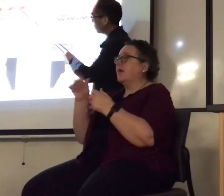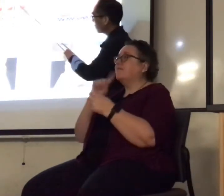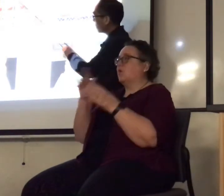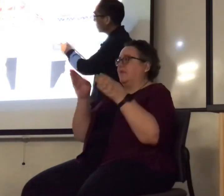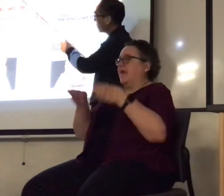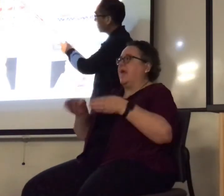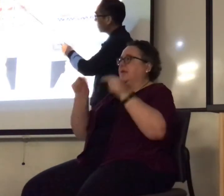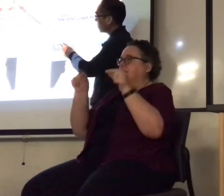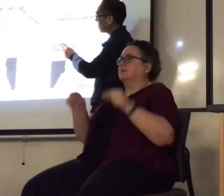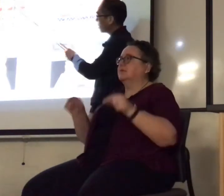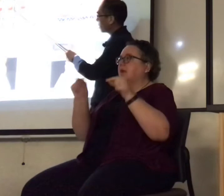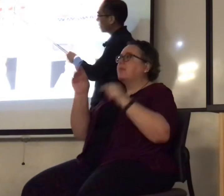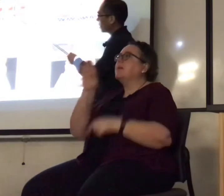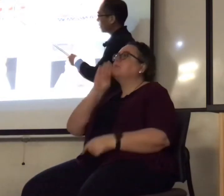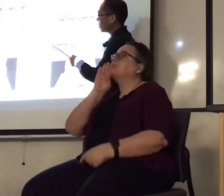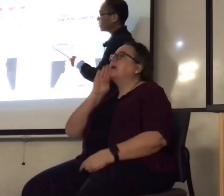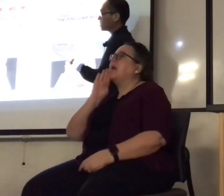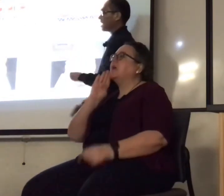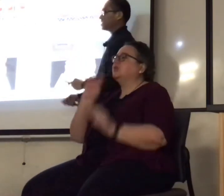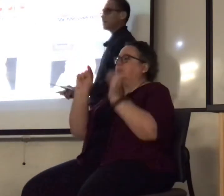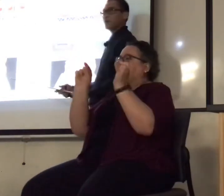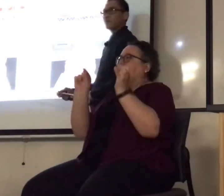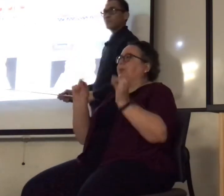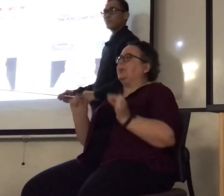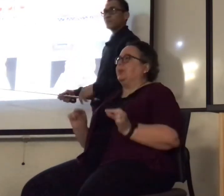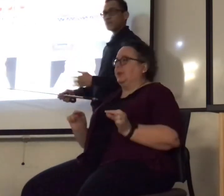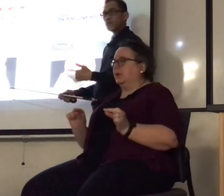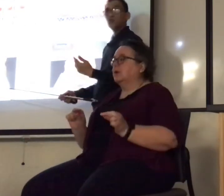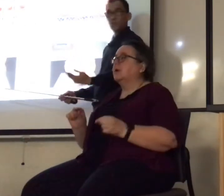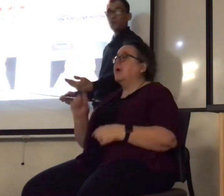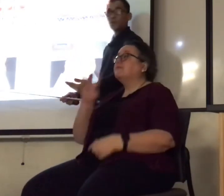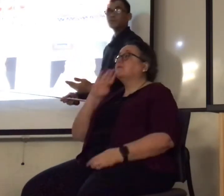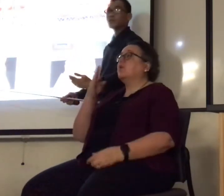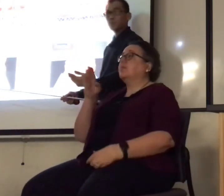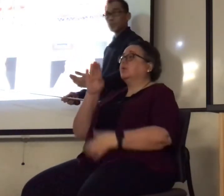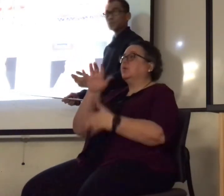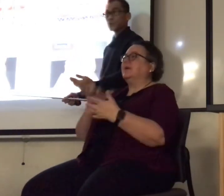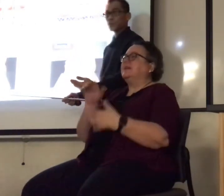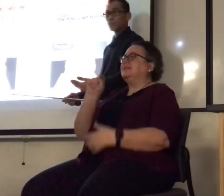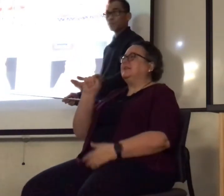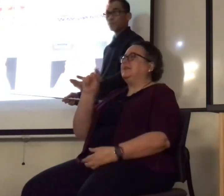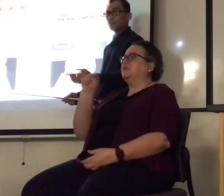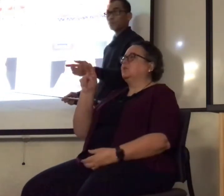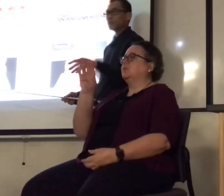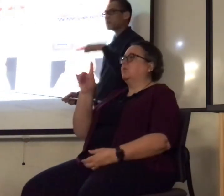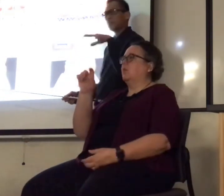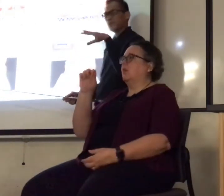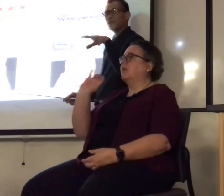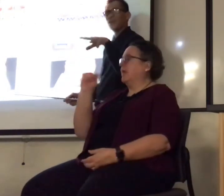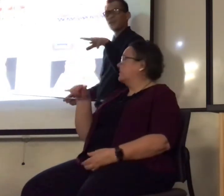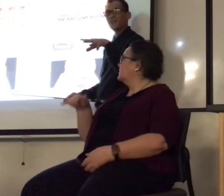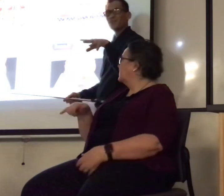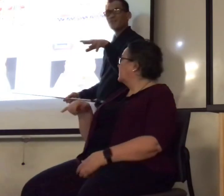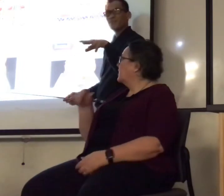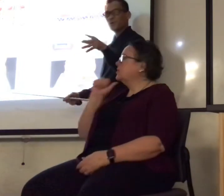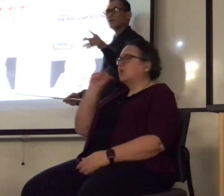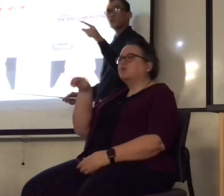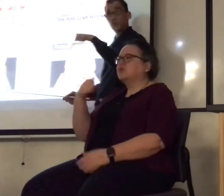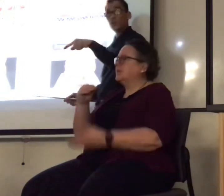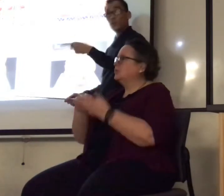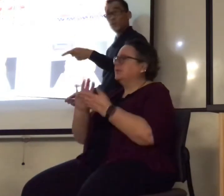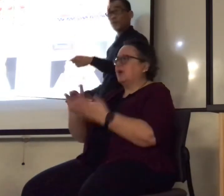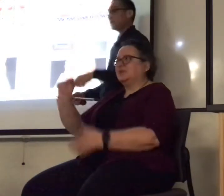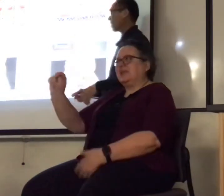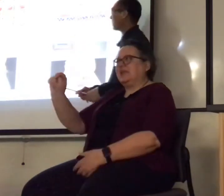blue tube, you could just say T. T-tubule is the complete term. Don't just put T.